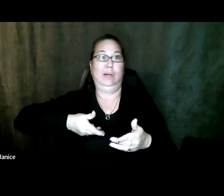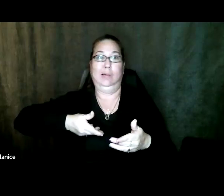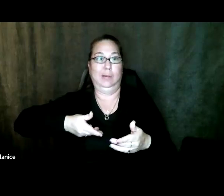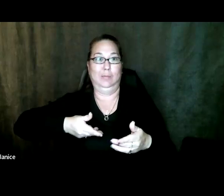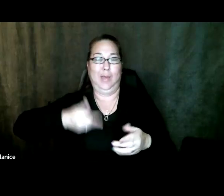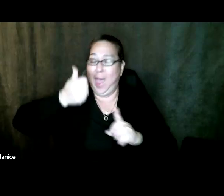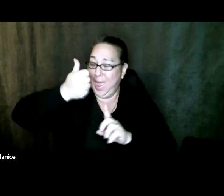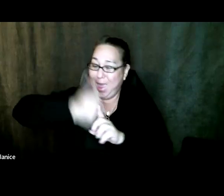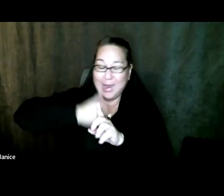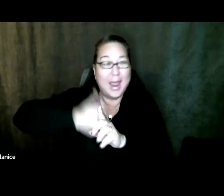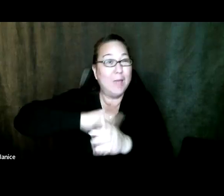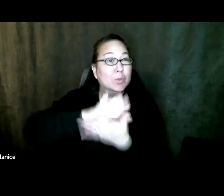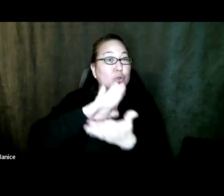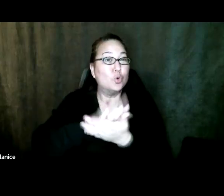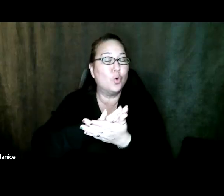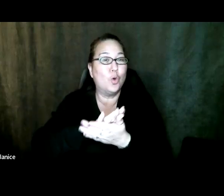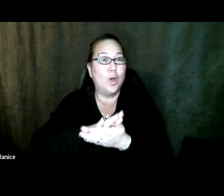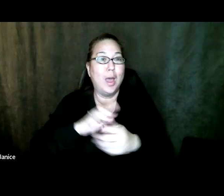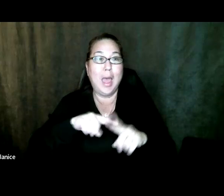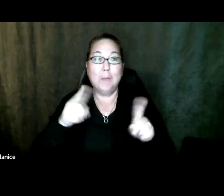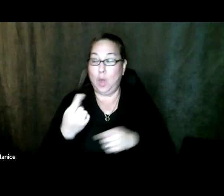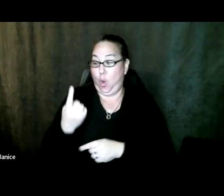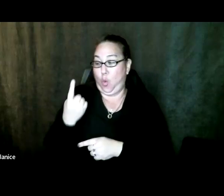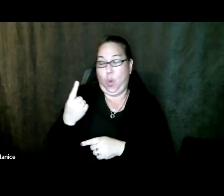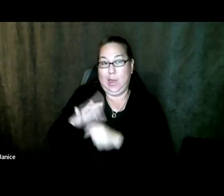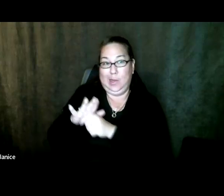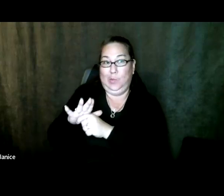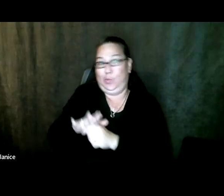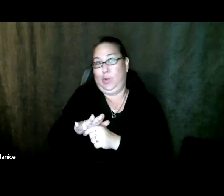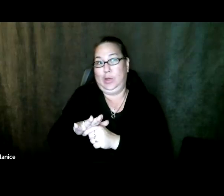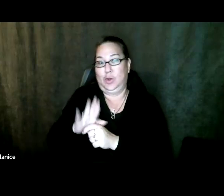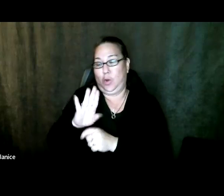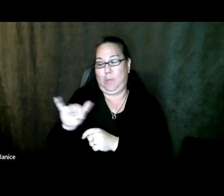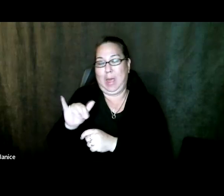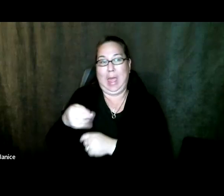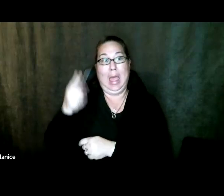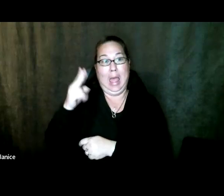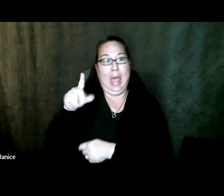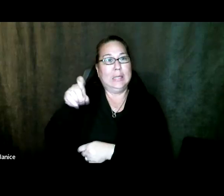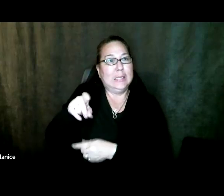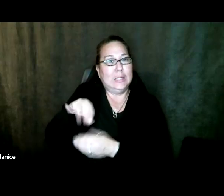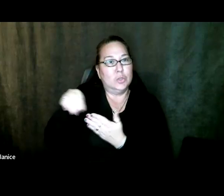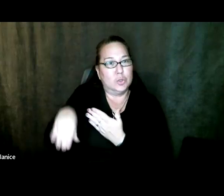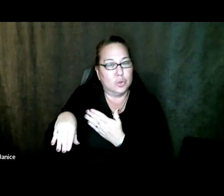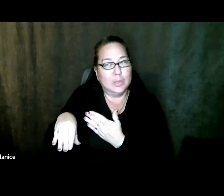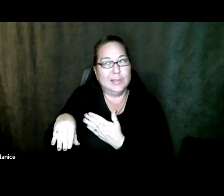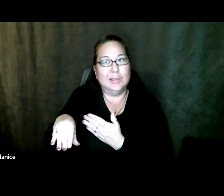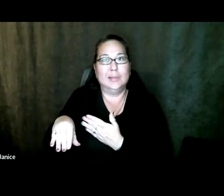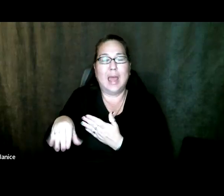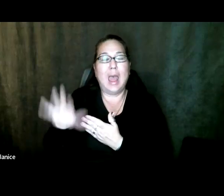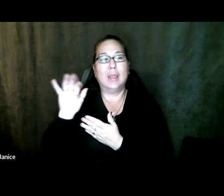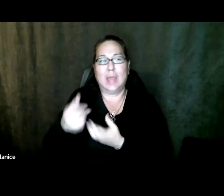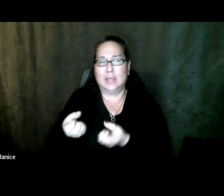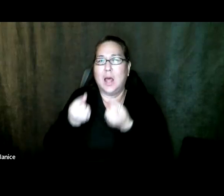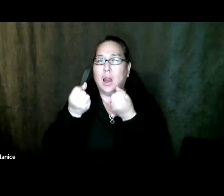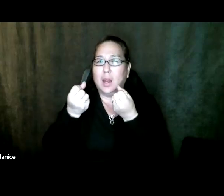100%. But one pressure created by more high need students is lots and lots